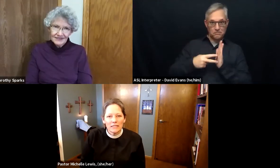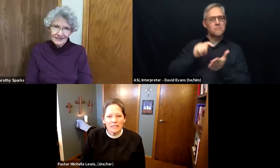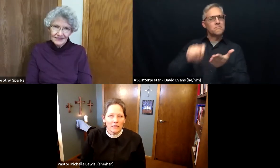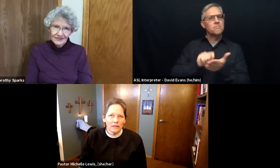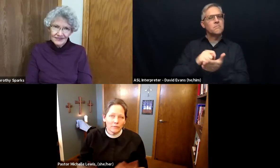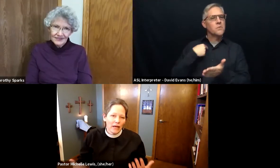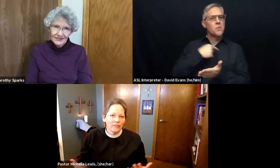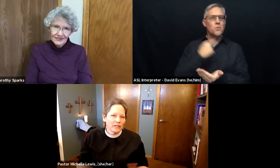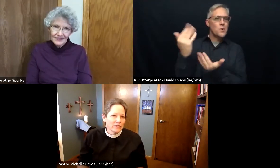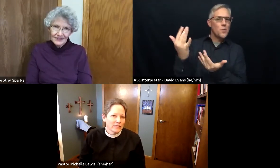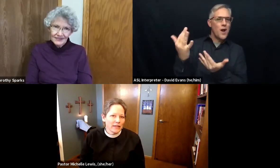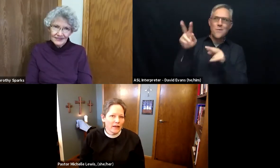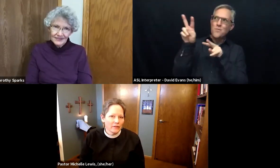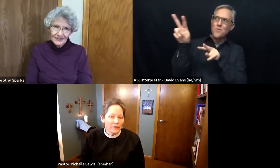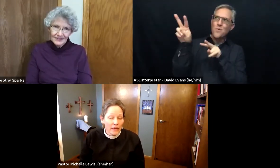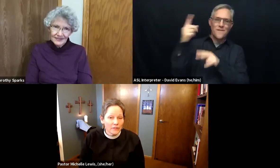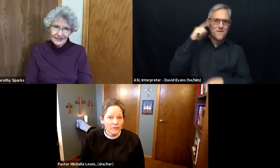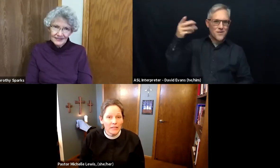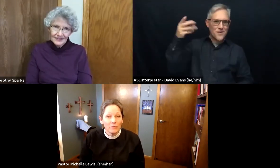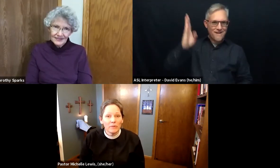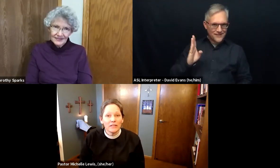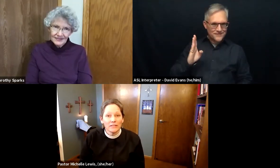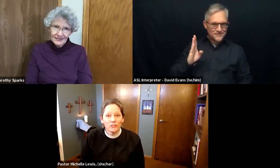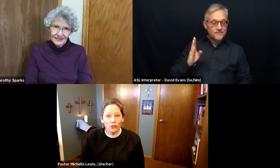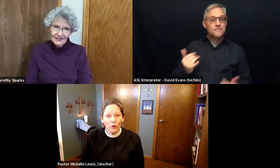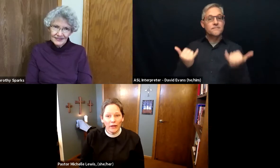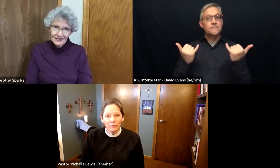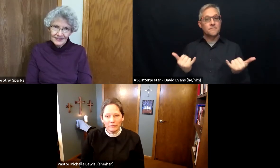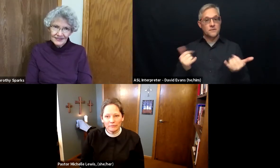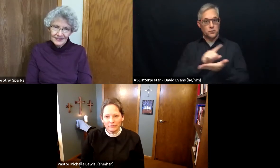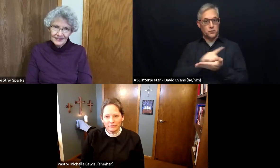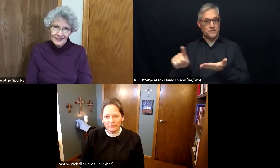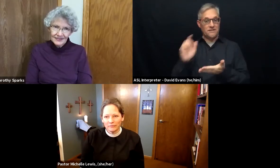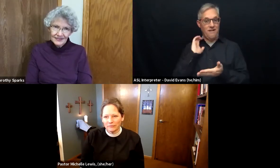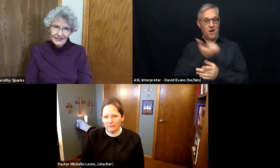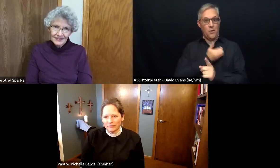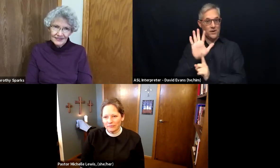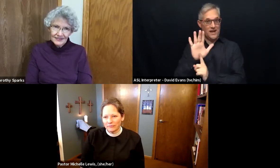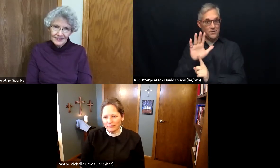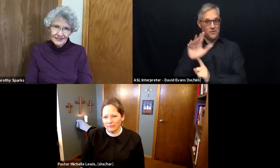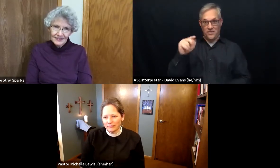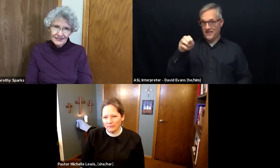Today's Advent candle theme is joy.